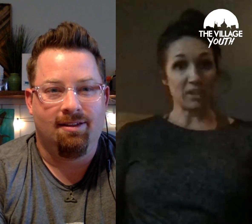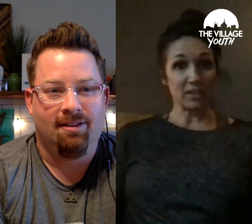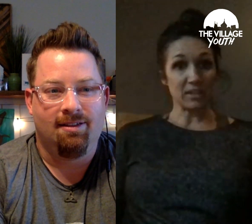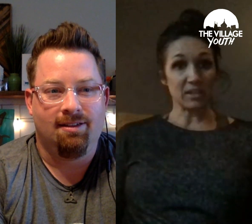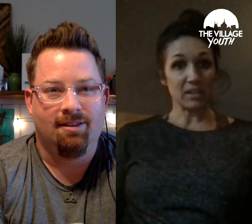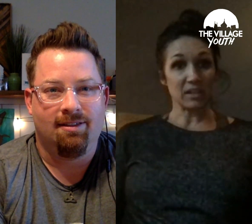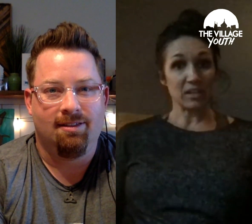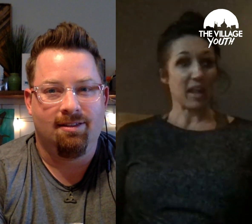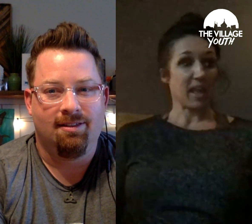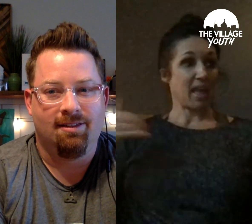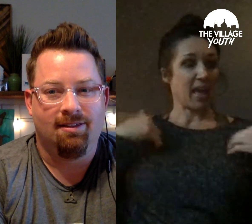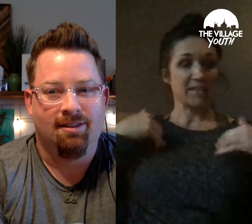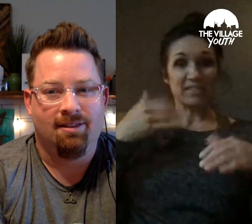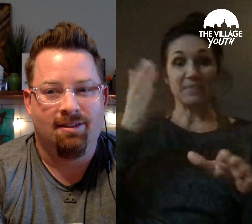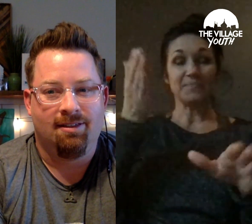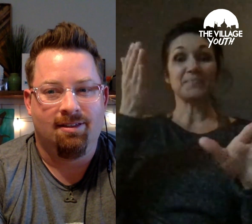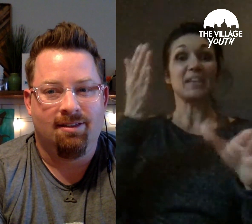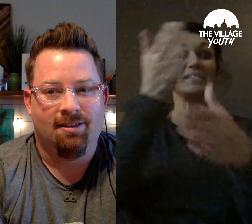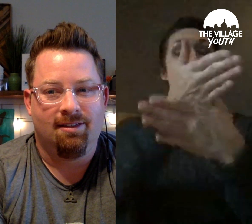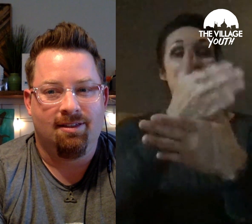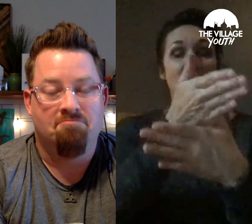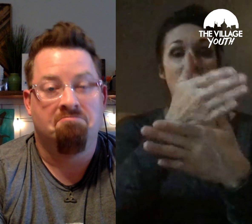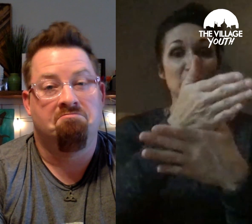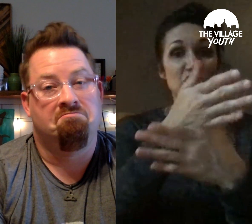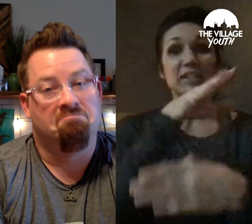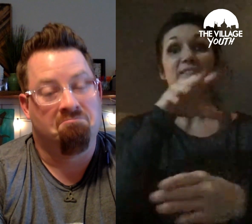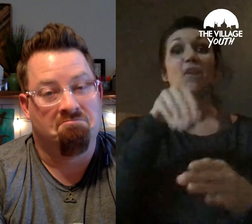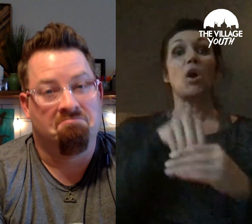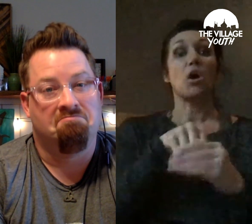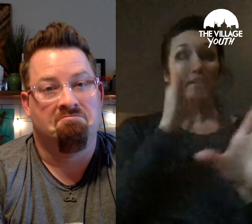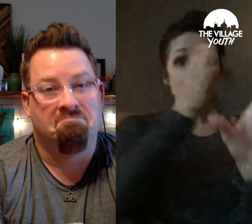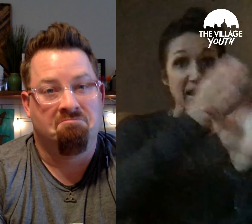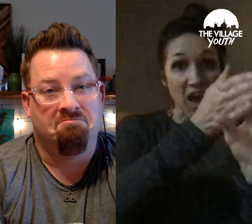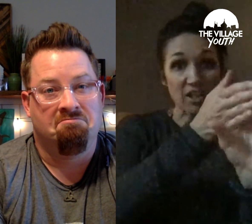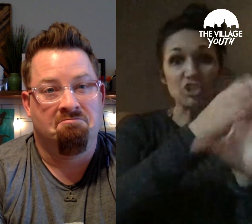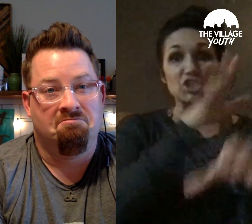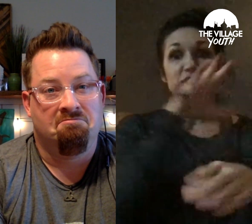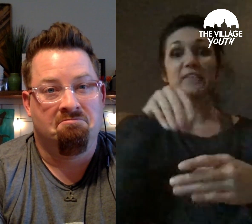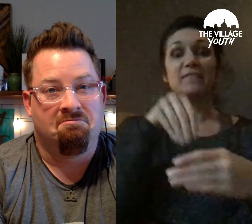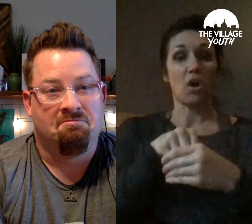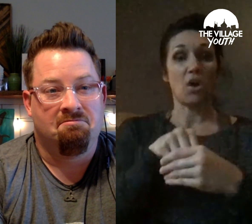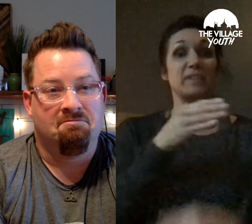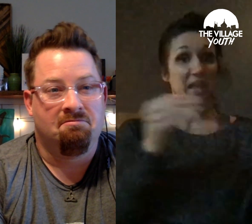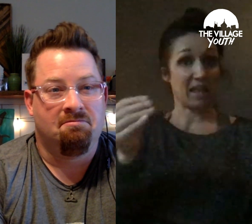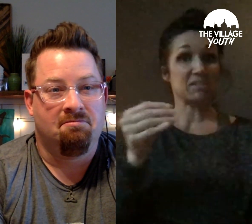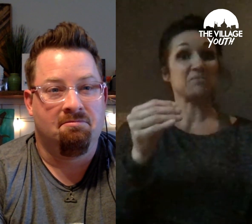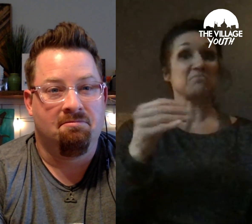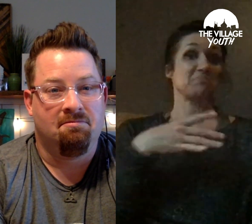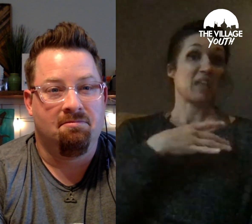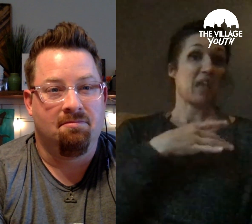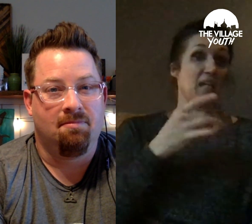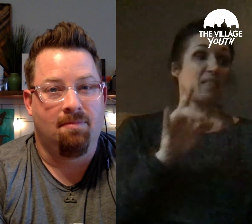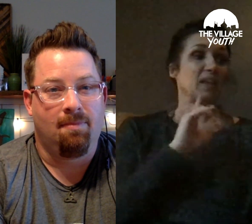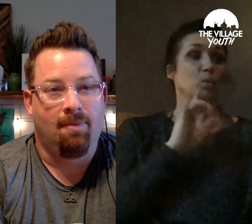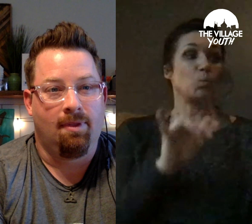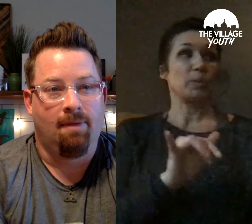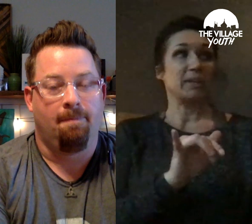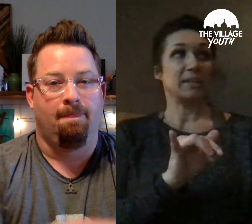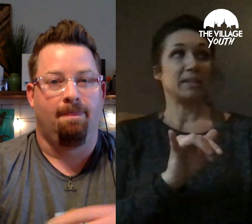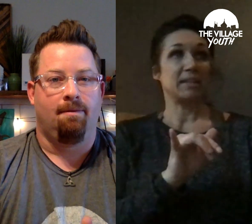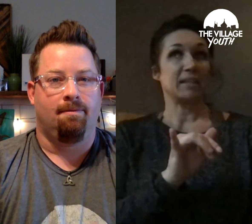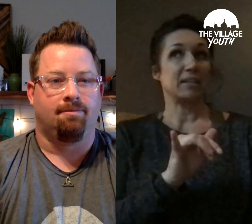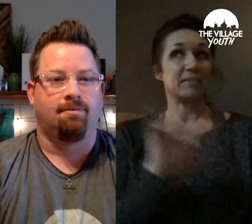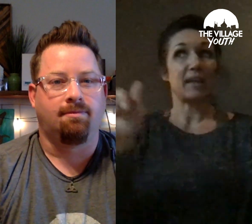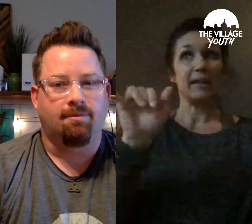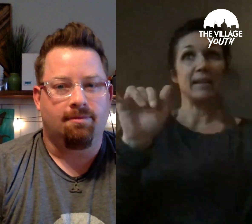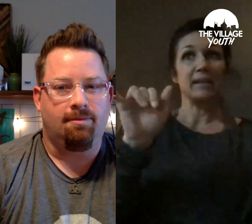sorts of psychology that goes underneath it, you know? So I really like kind of like really